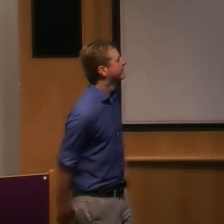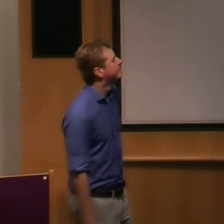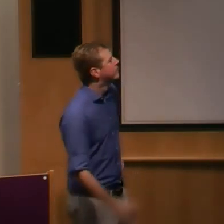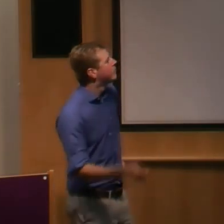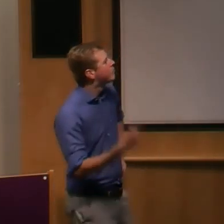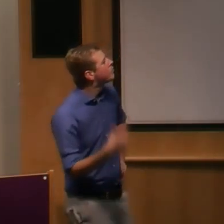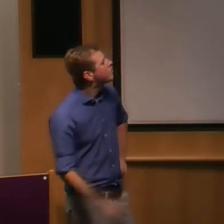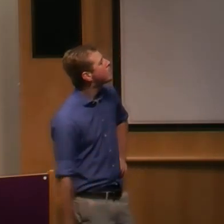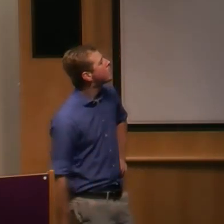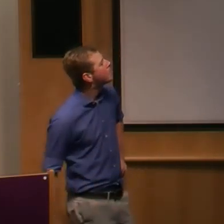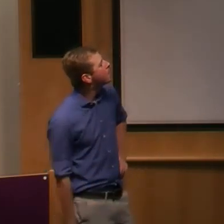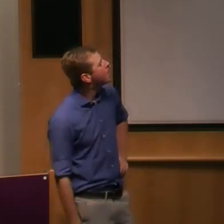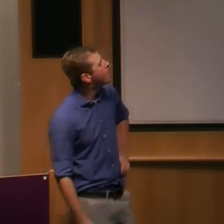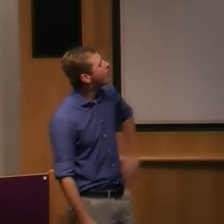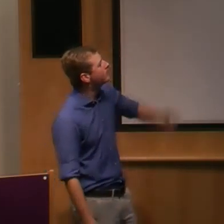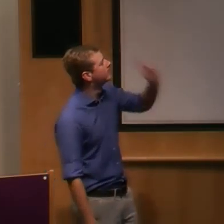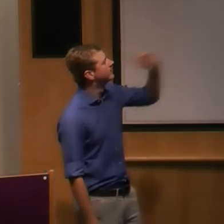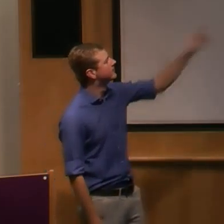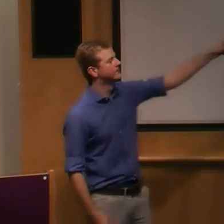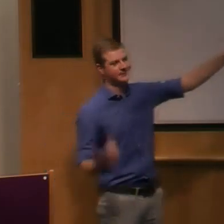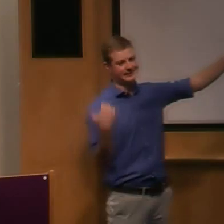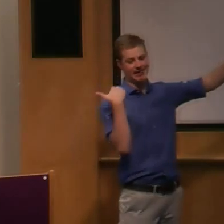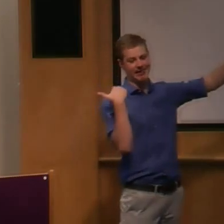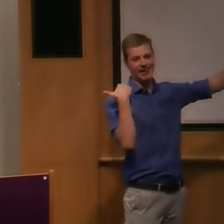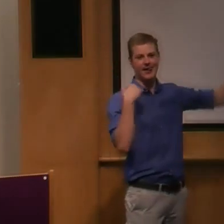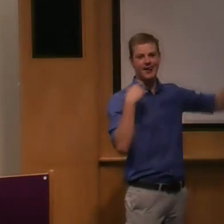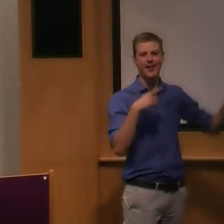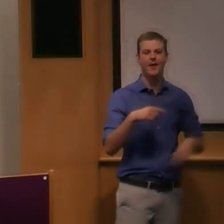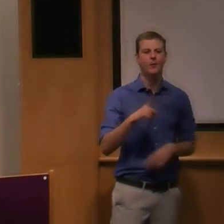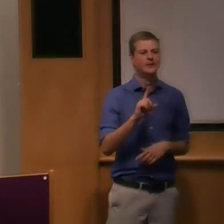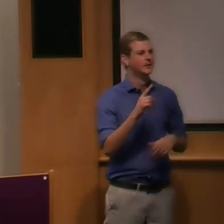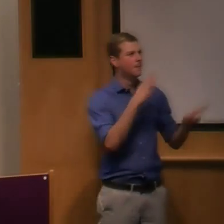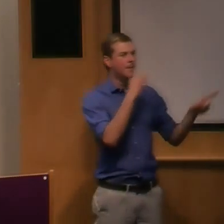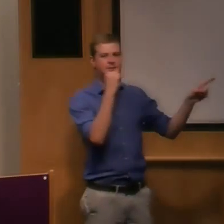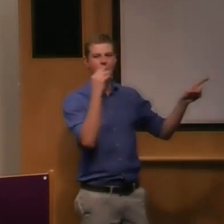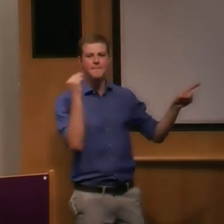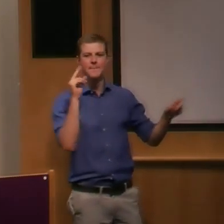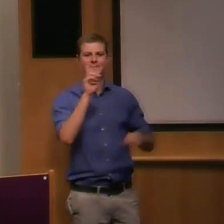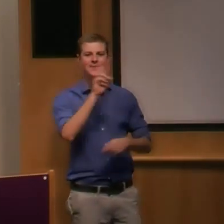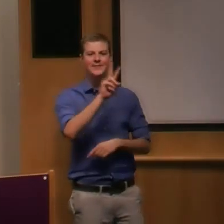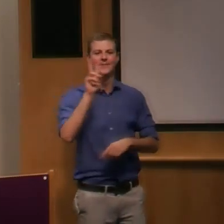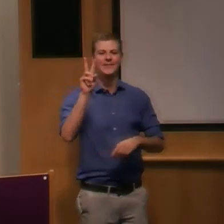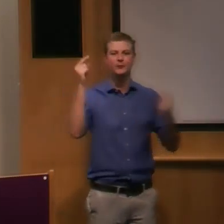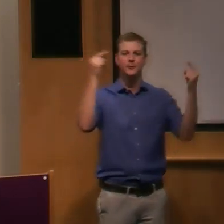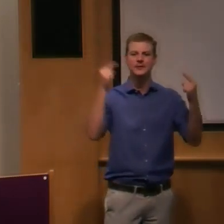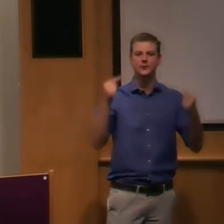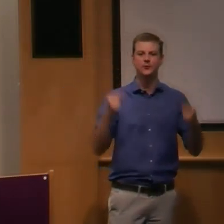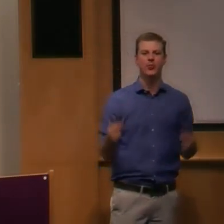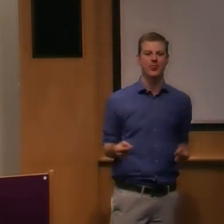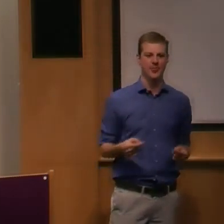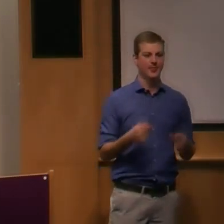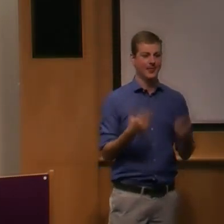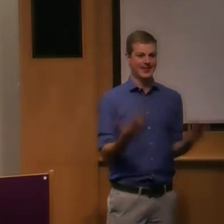Youth and the youth organisations and the movement that's helping people to gain their own self-confidence. This was the